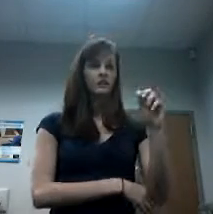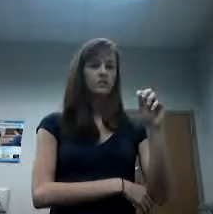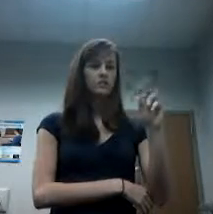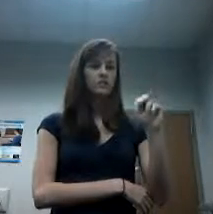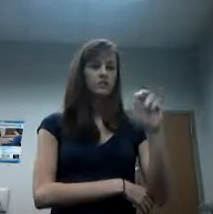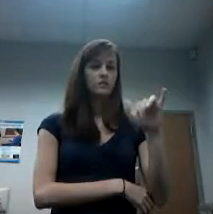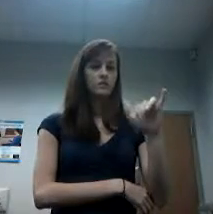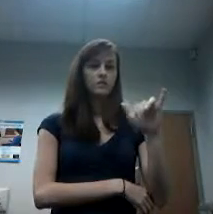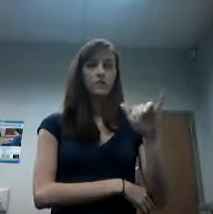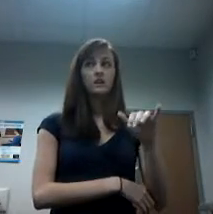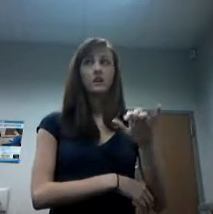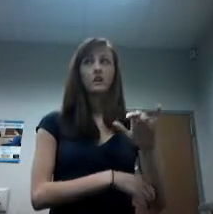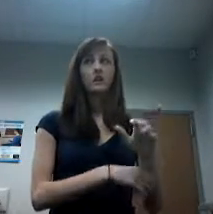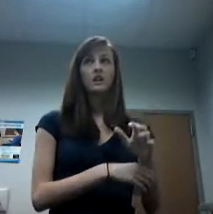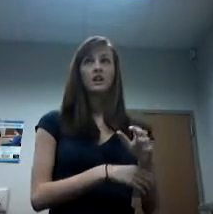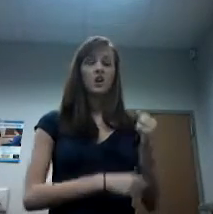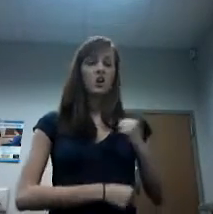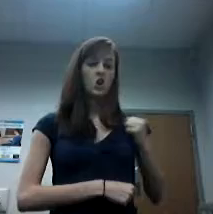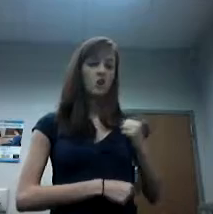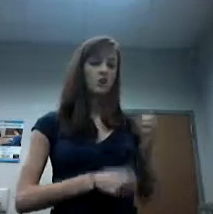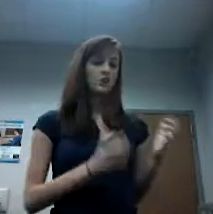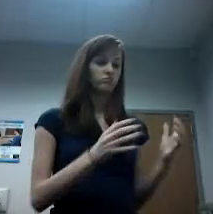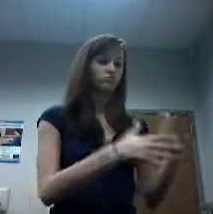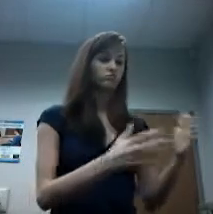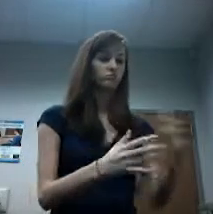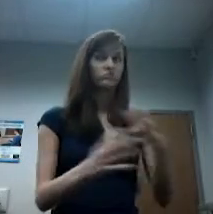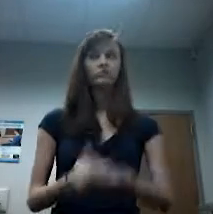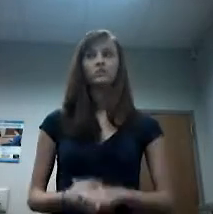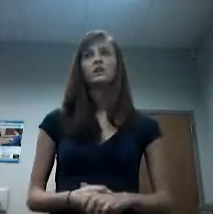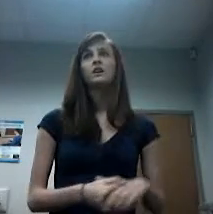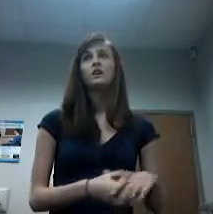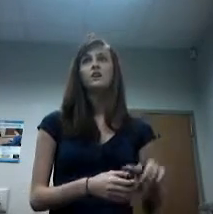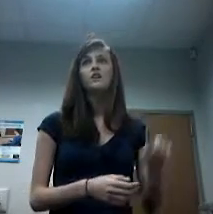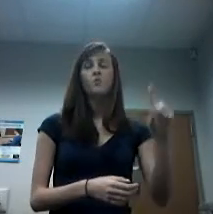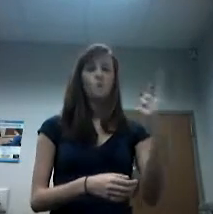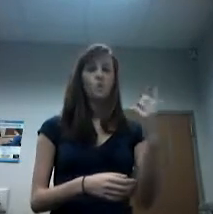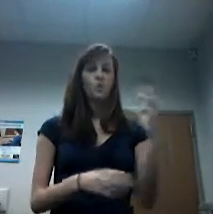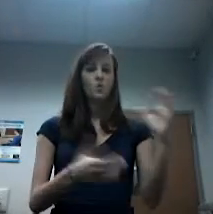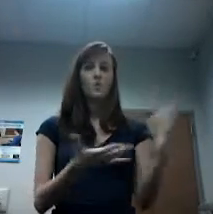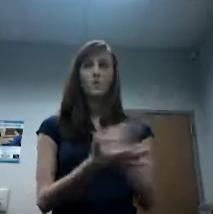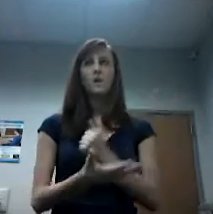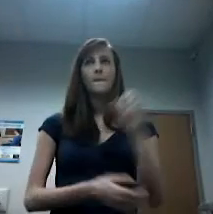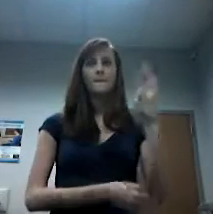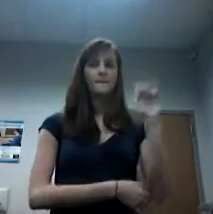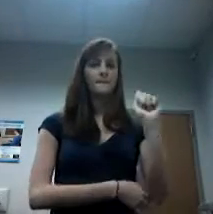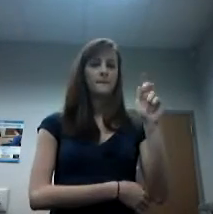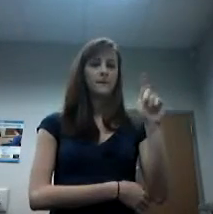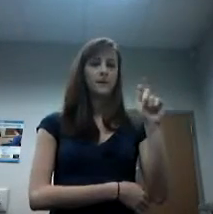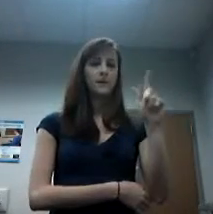major battle, or at least they did very well in there. And also, they've proven to the British now that they can really